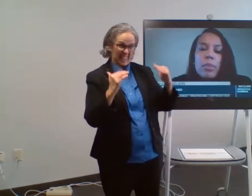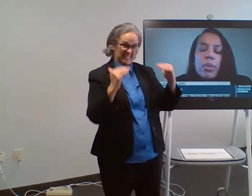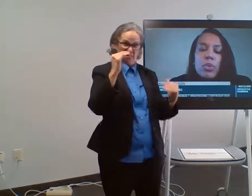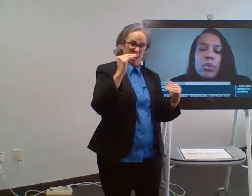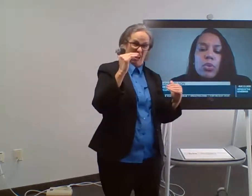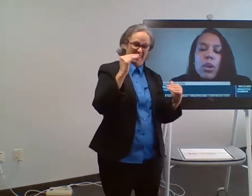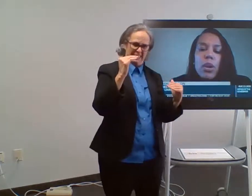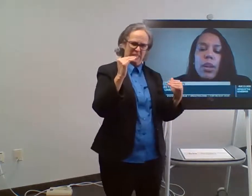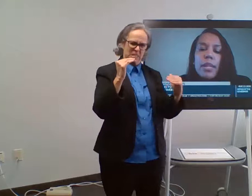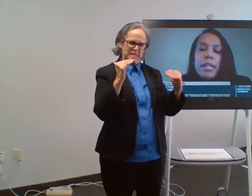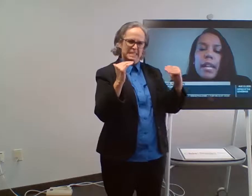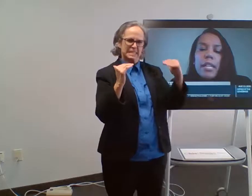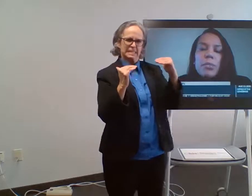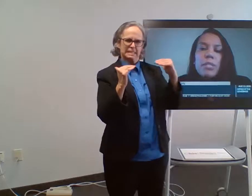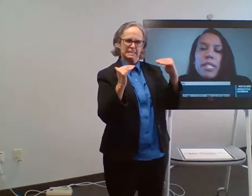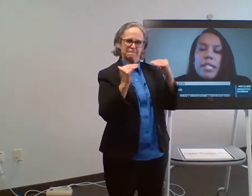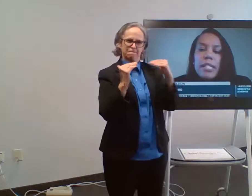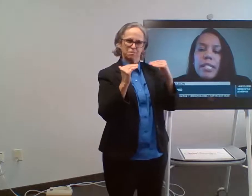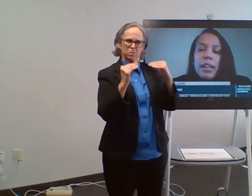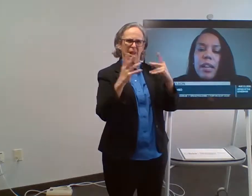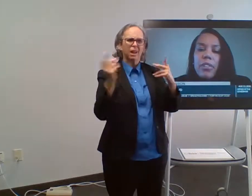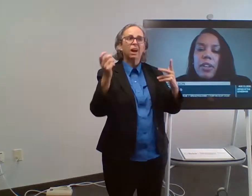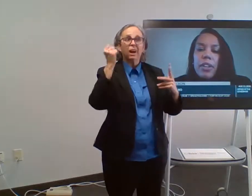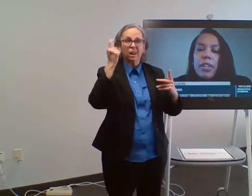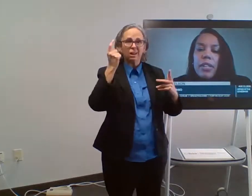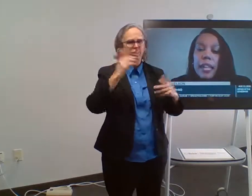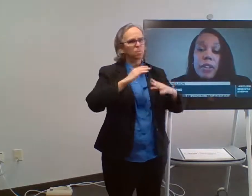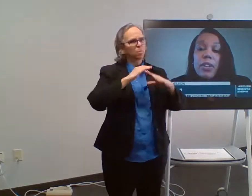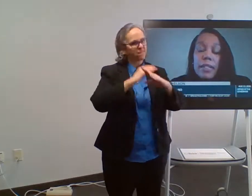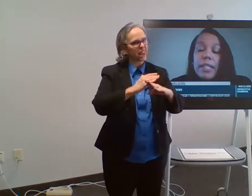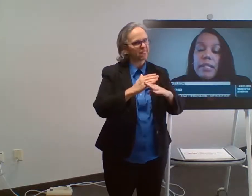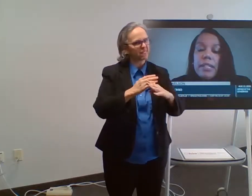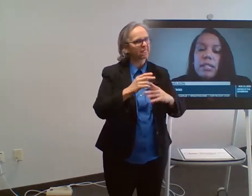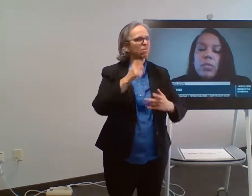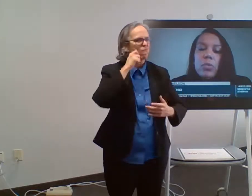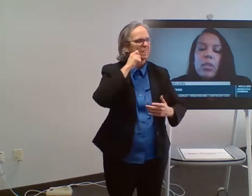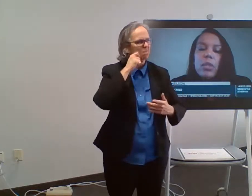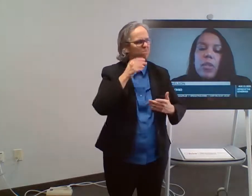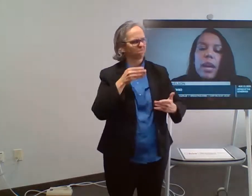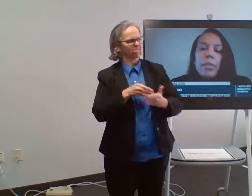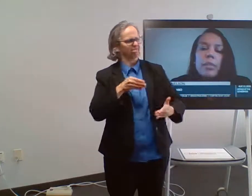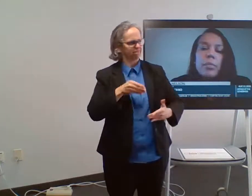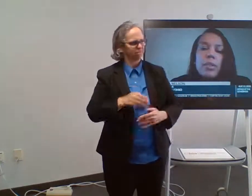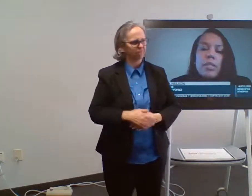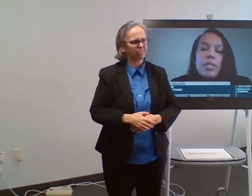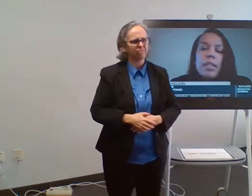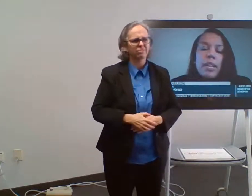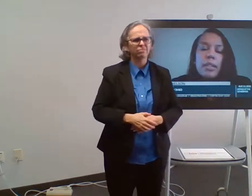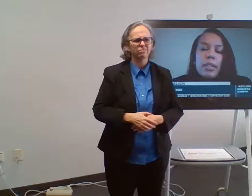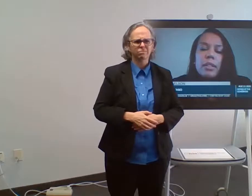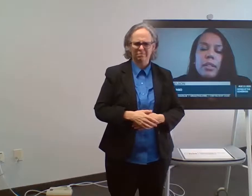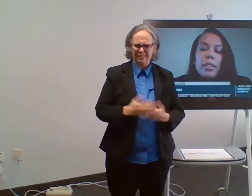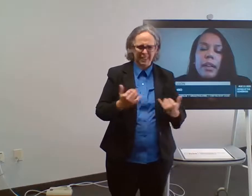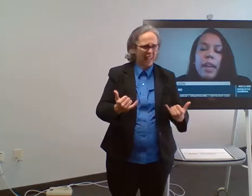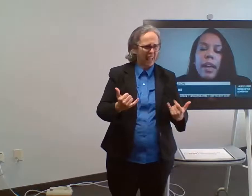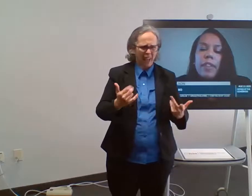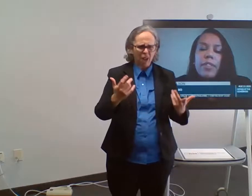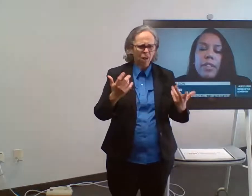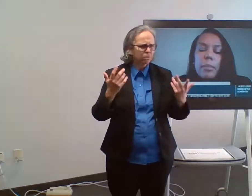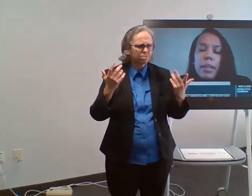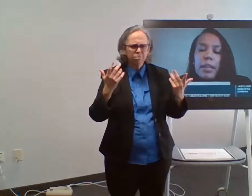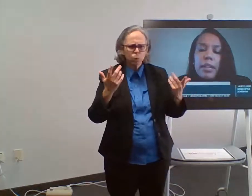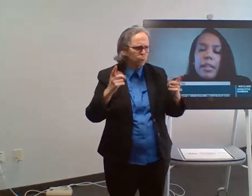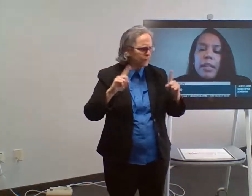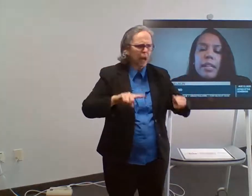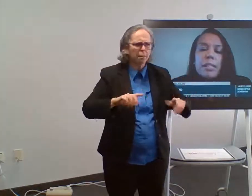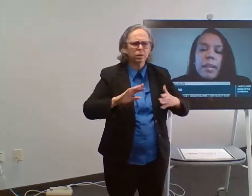board's members will draw on the expertise that currently exists within Ohio's communities of color,